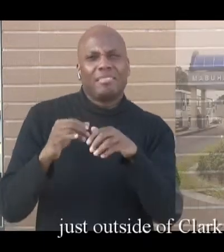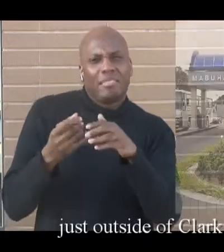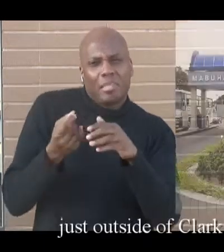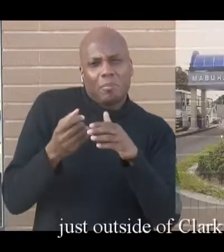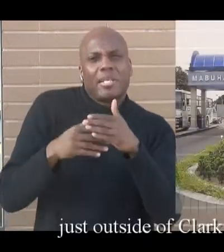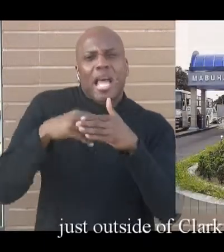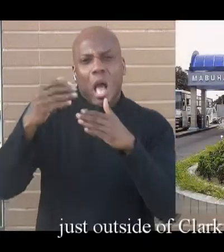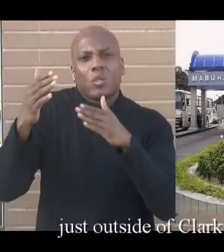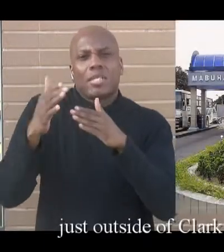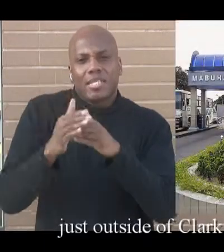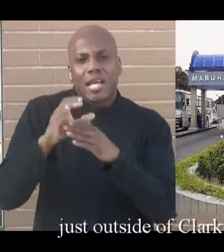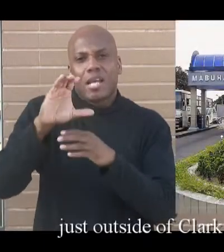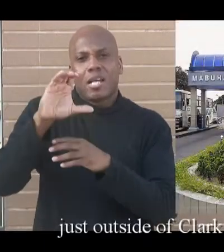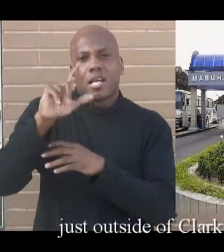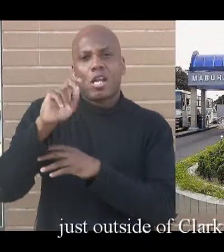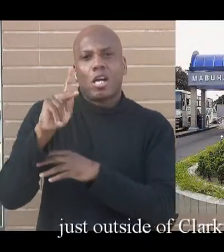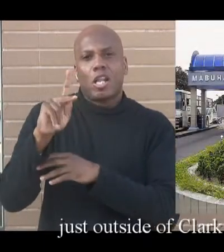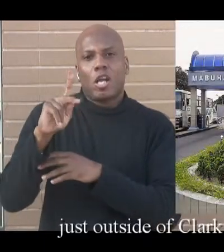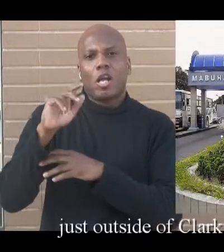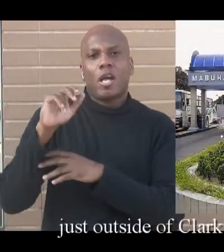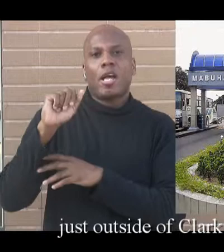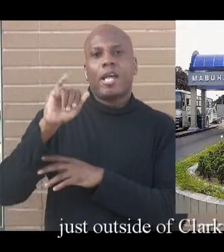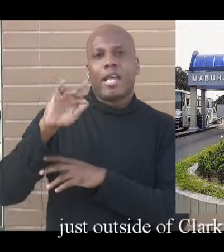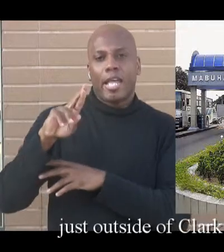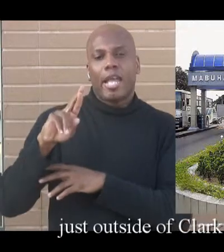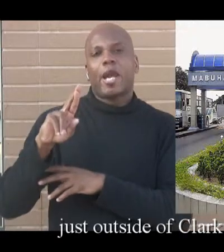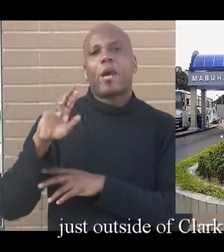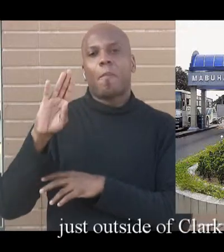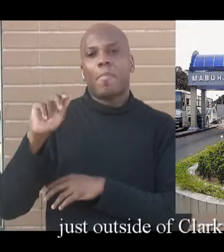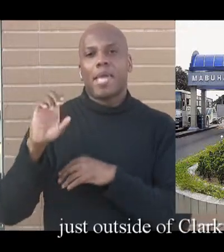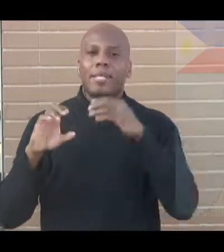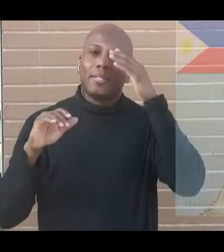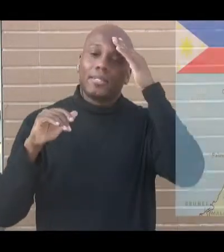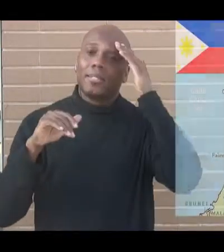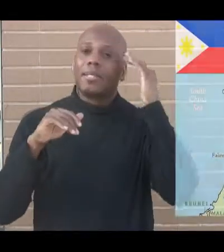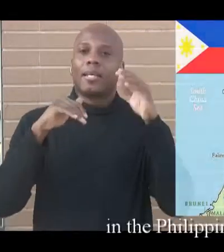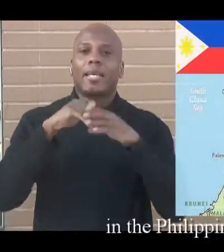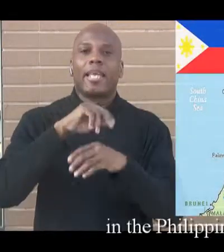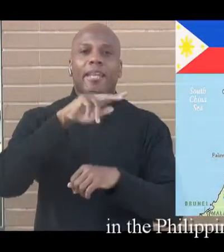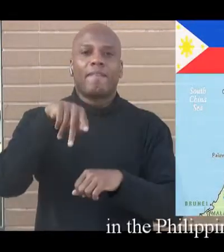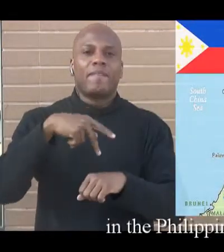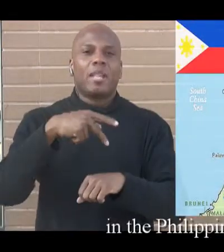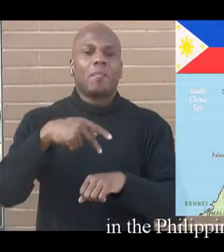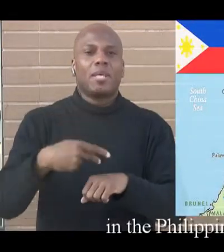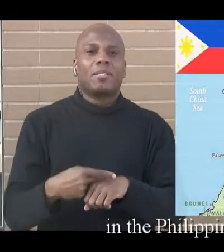church just outside of Clark Air Base in the Philippines.